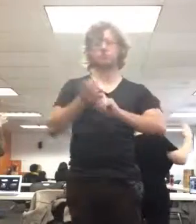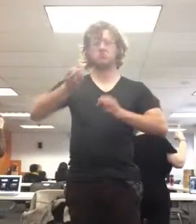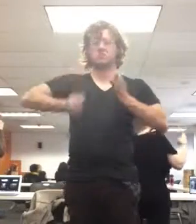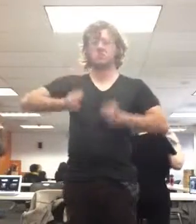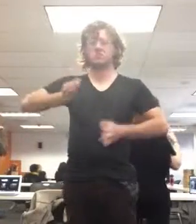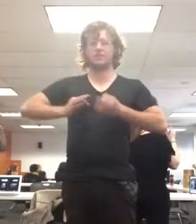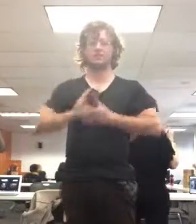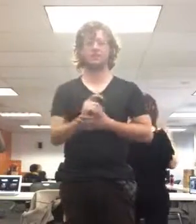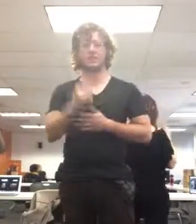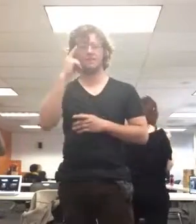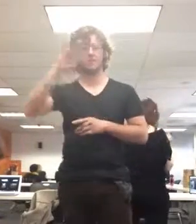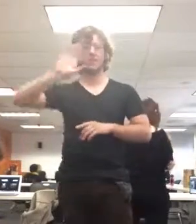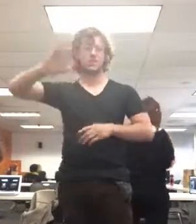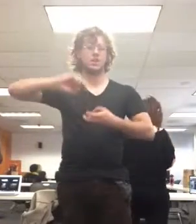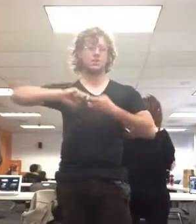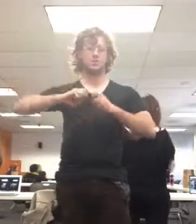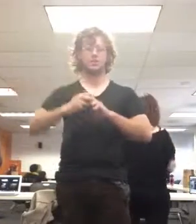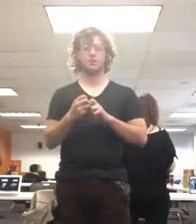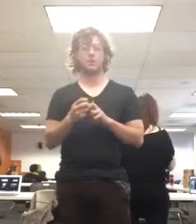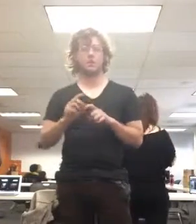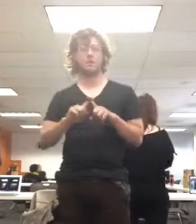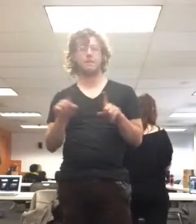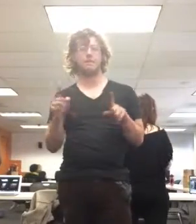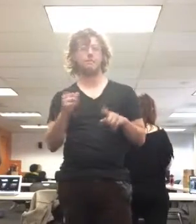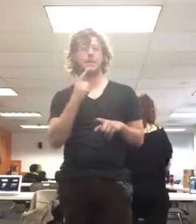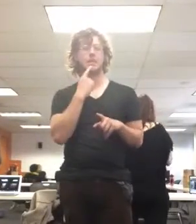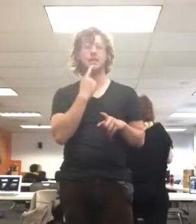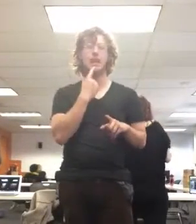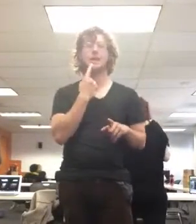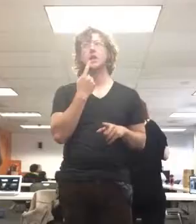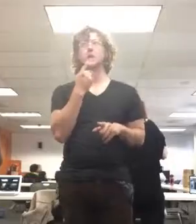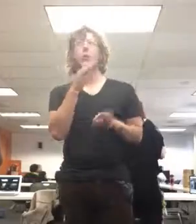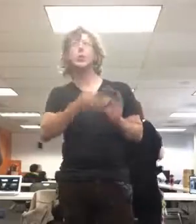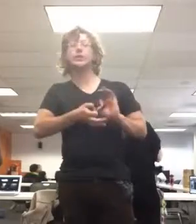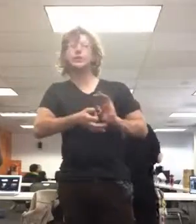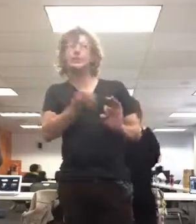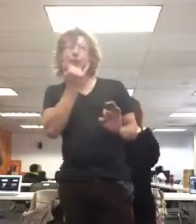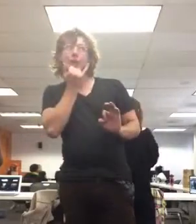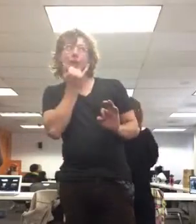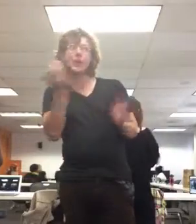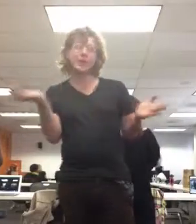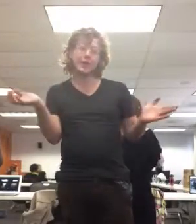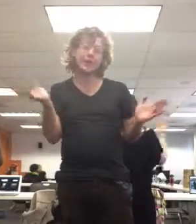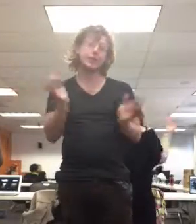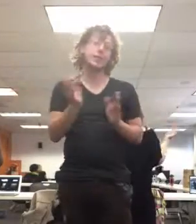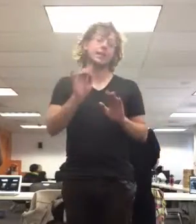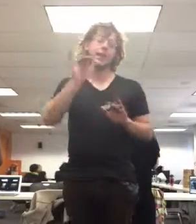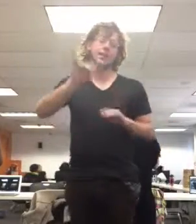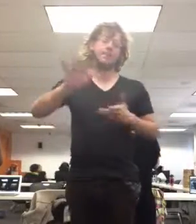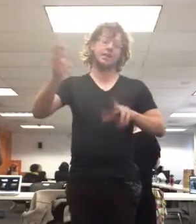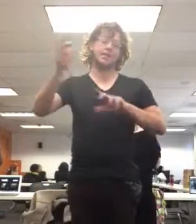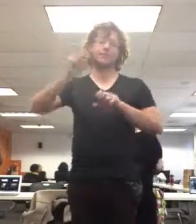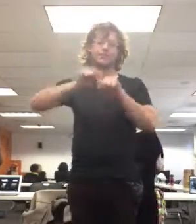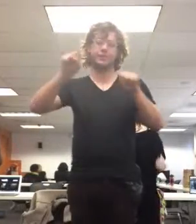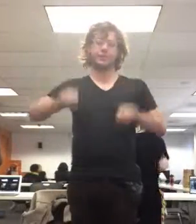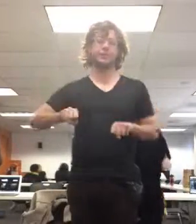by saying, ooh, interpreter error, or you throw a wrench in it. And the reason why is you recognize it.